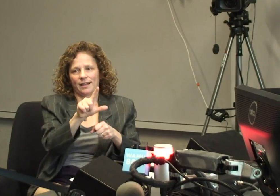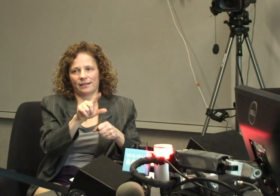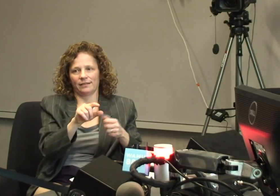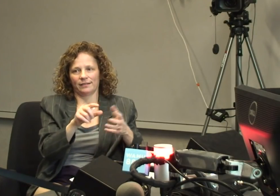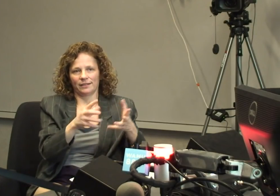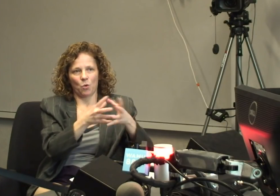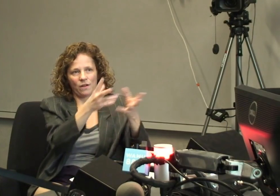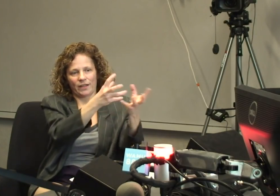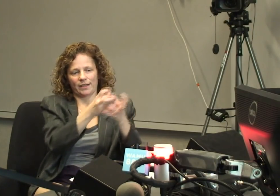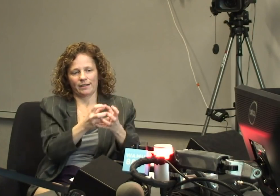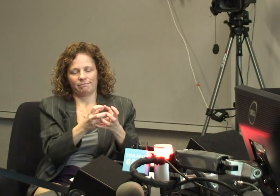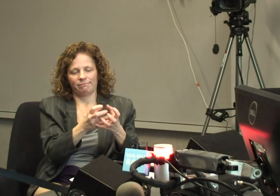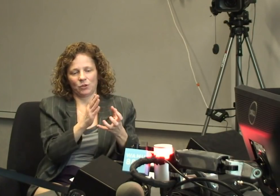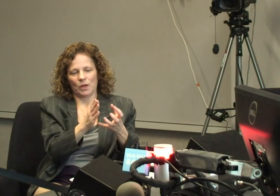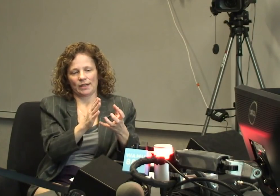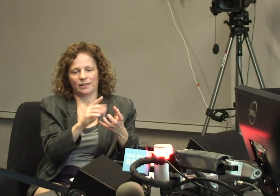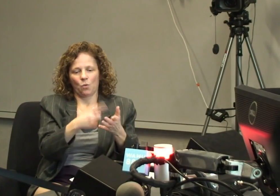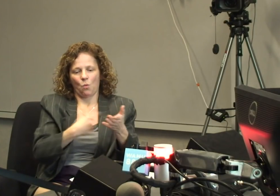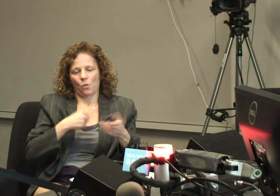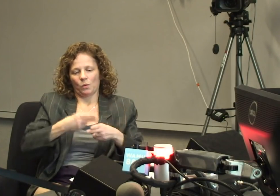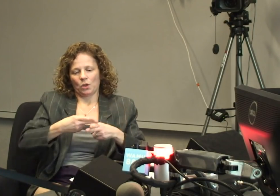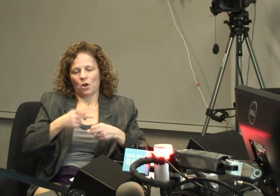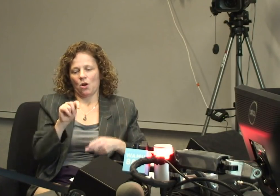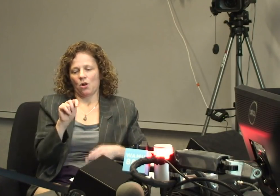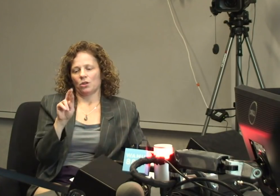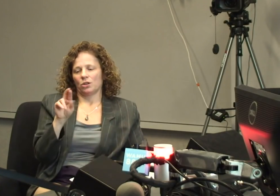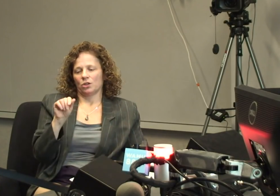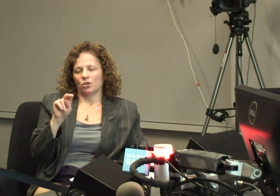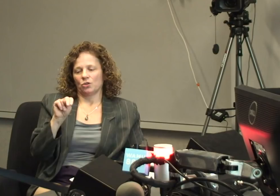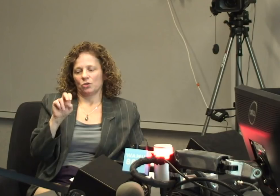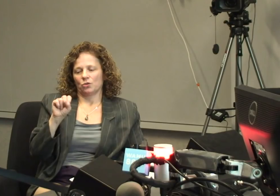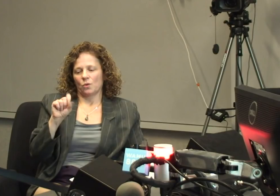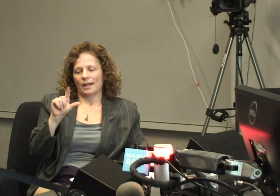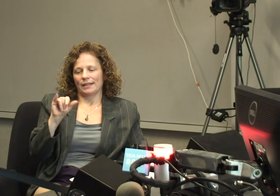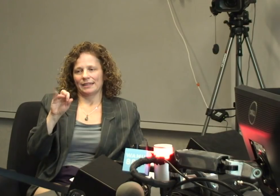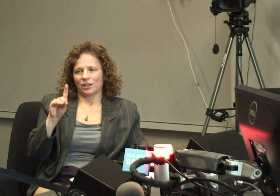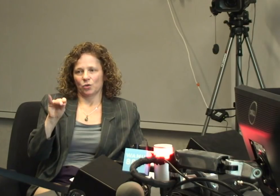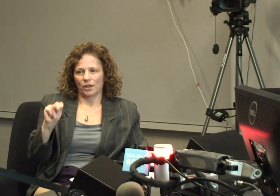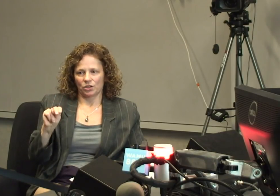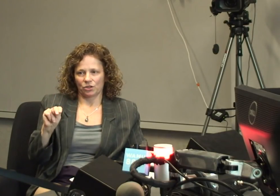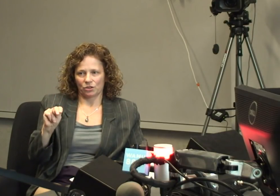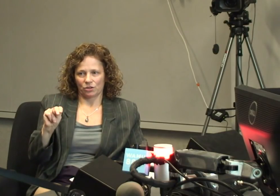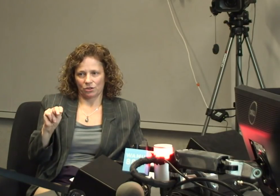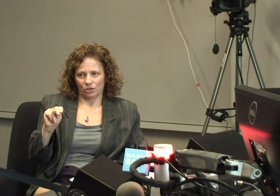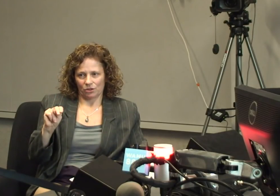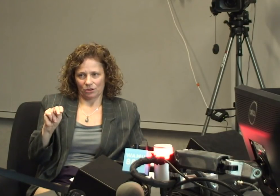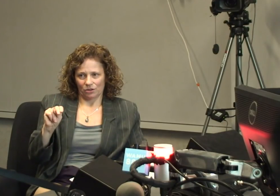where you're using visual language, American Sign Language, and you're using what we call more of a translation